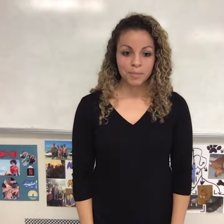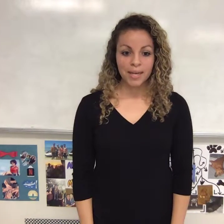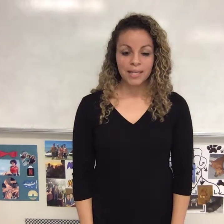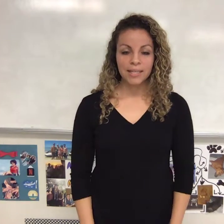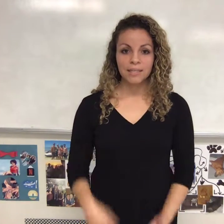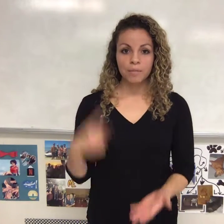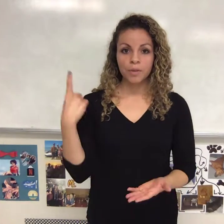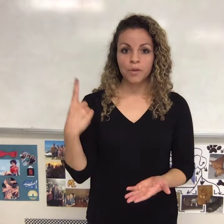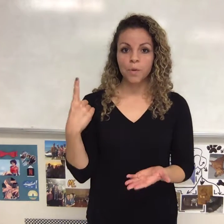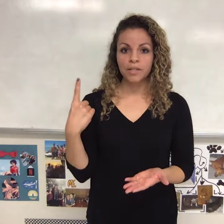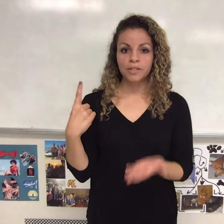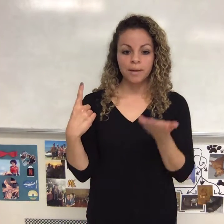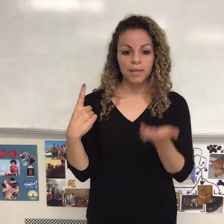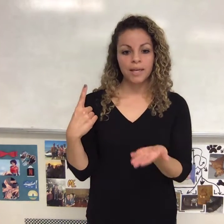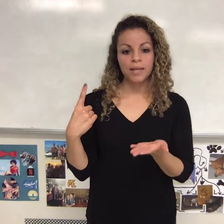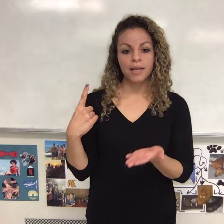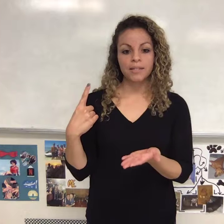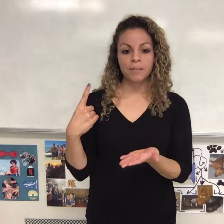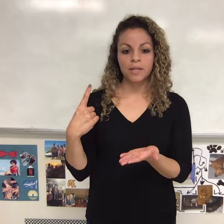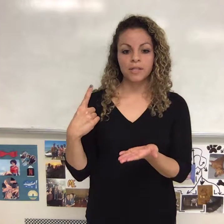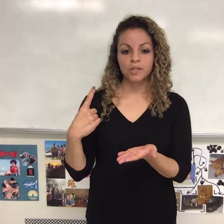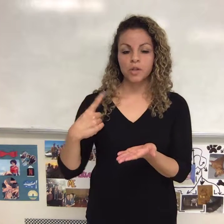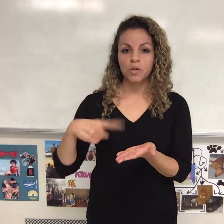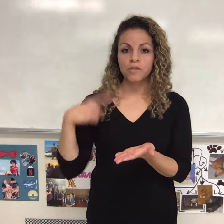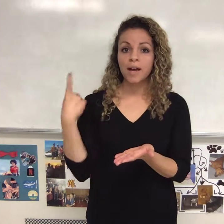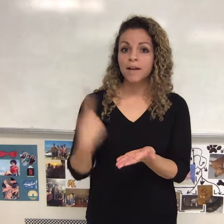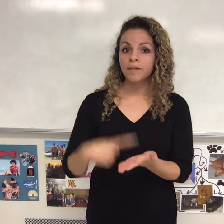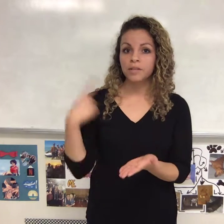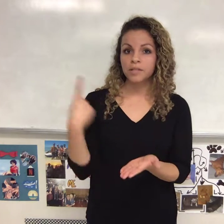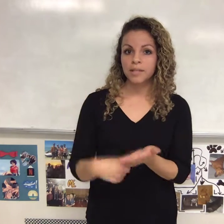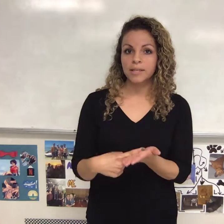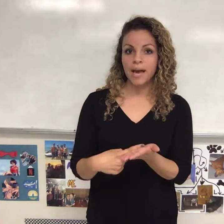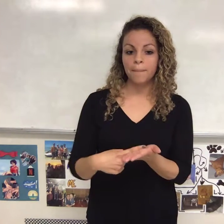Debate is going to be with a 1 in your dominant hand, non-dominant is just a closed 5, and you're just going to tap.